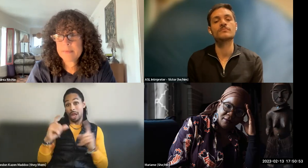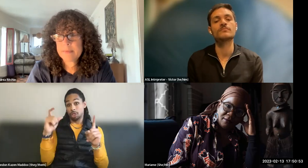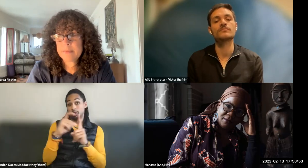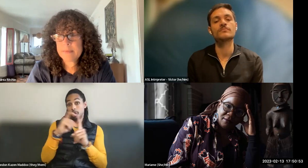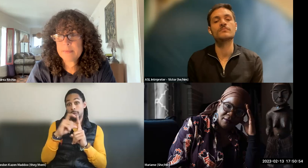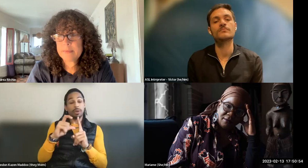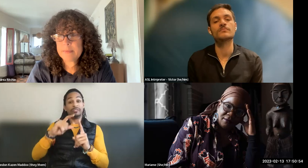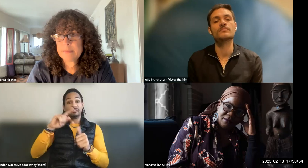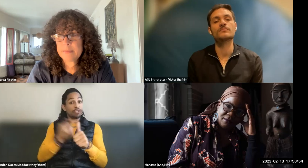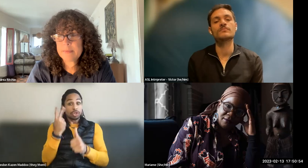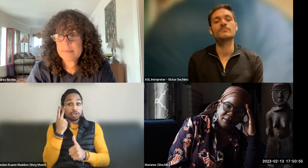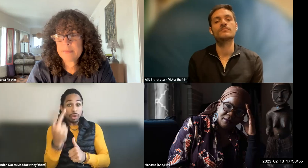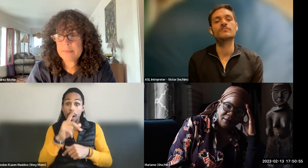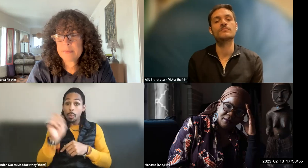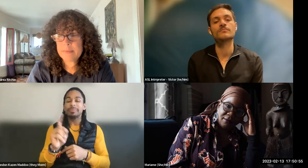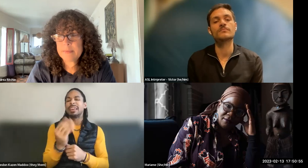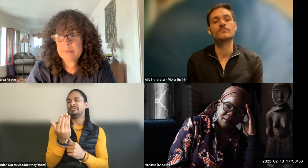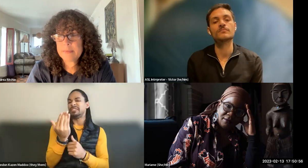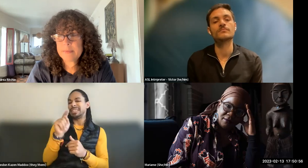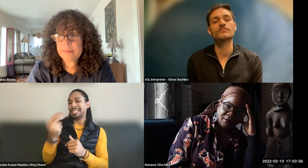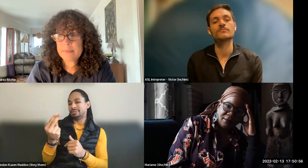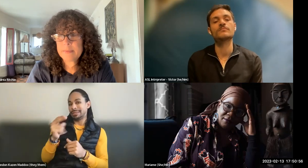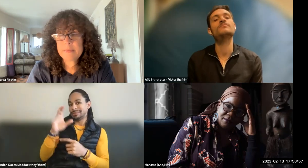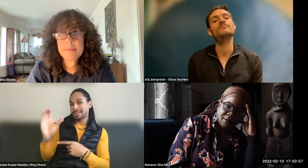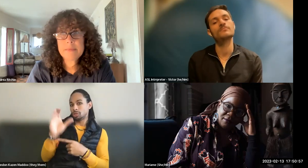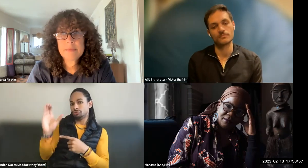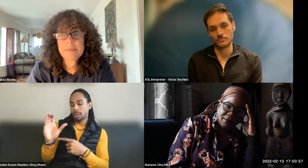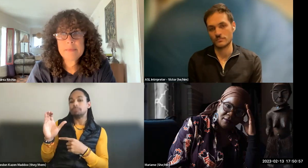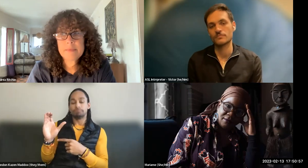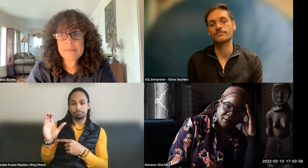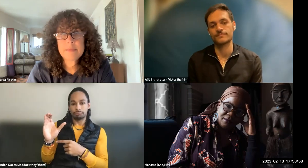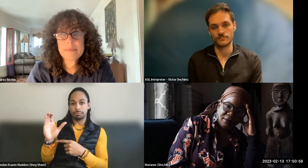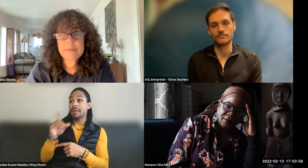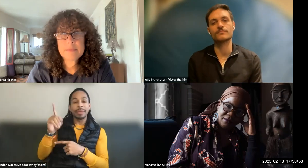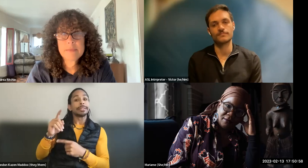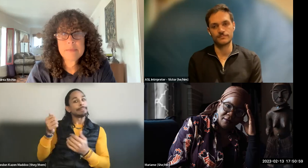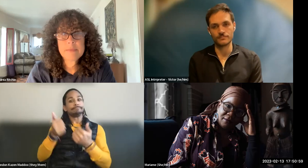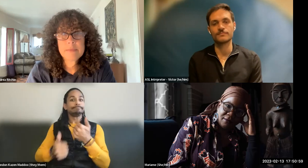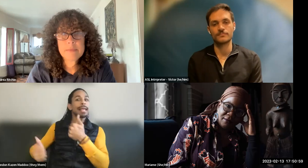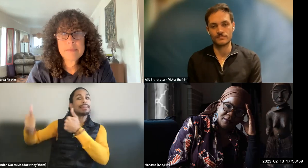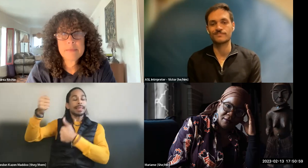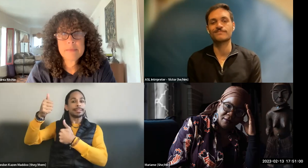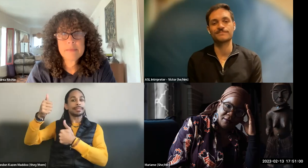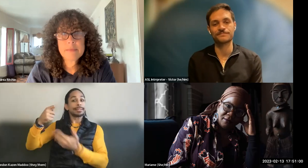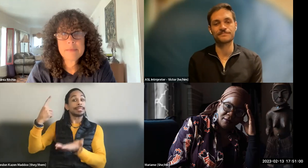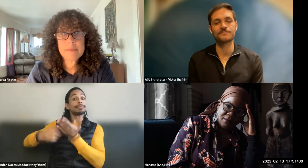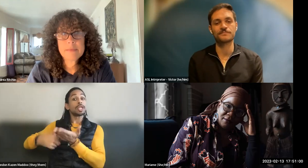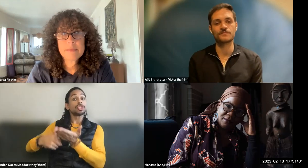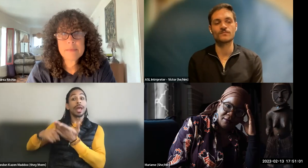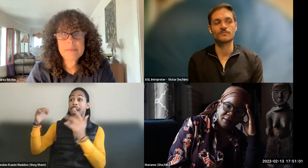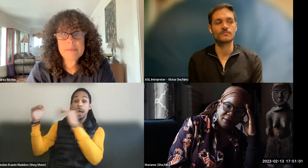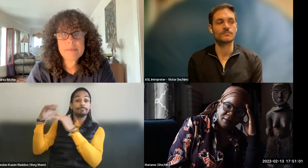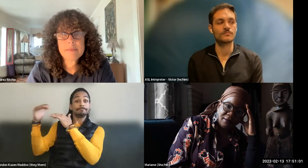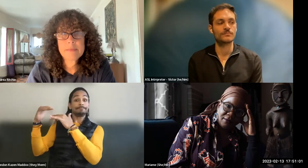century as part of kind of an elite discussion concerning how the rising states